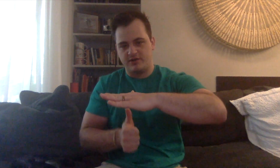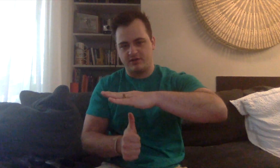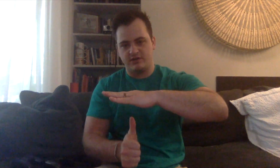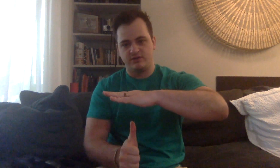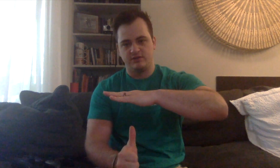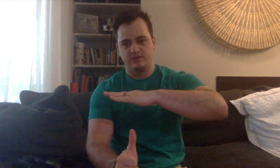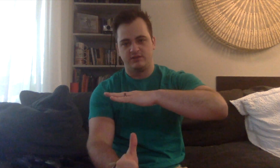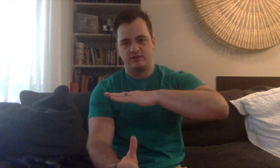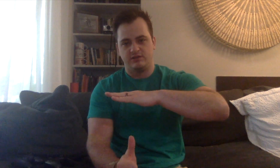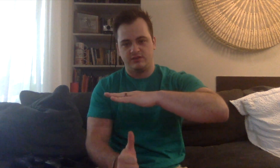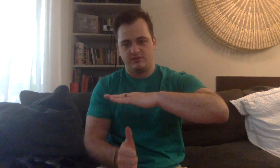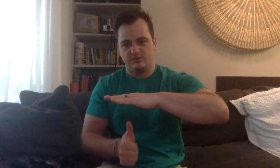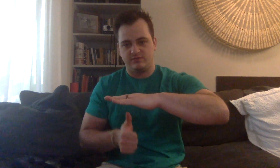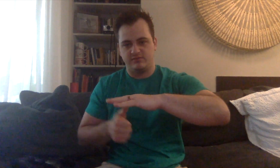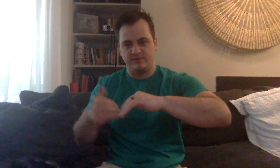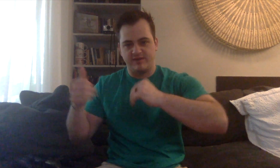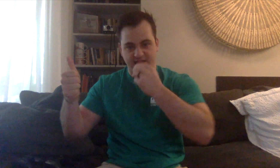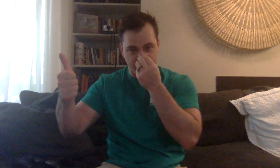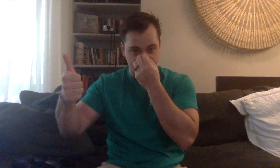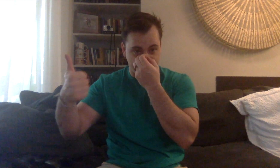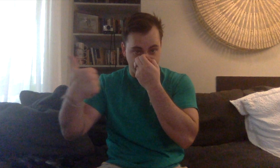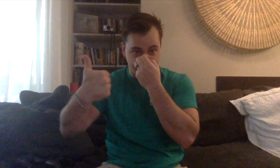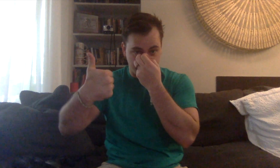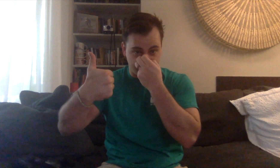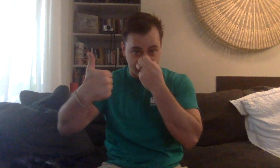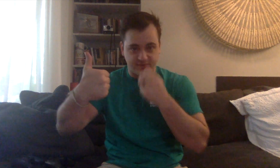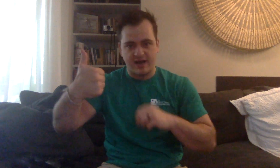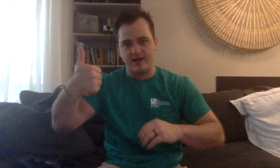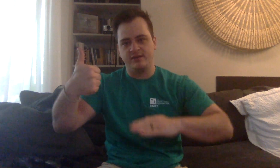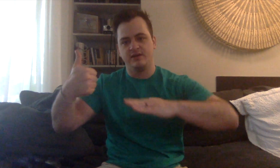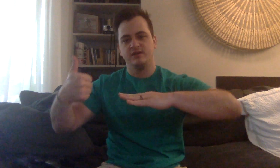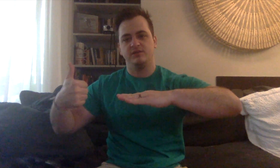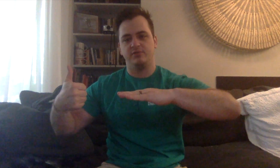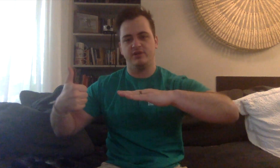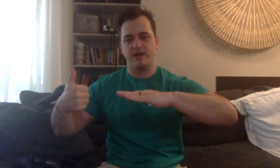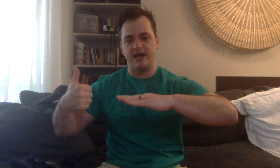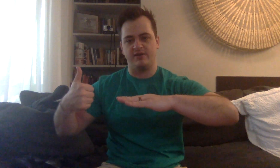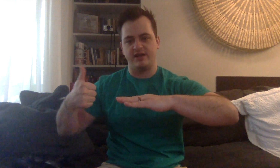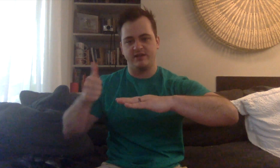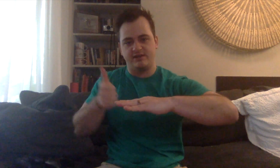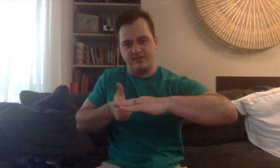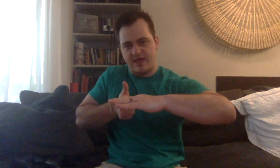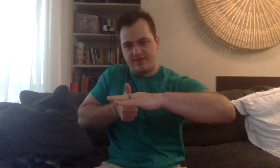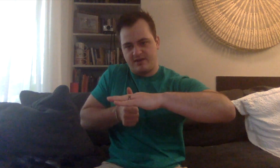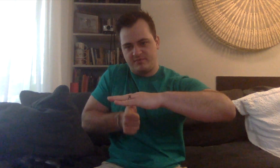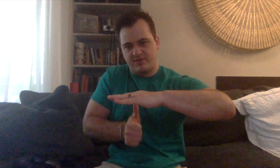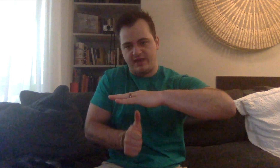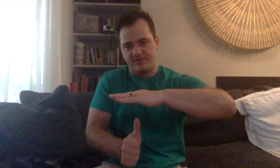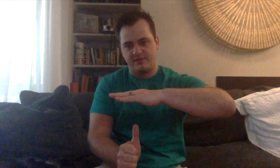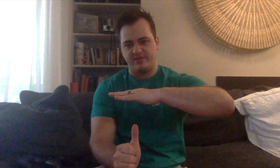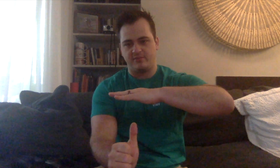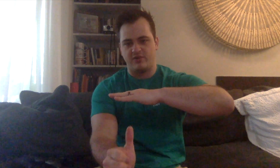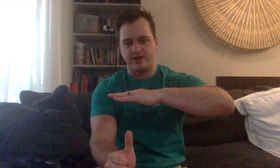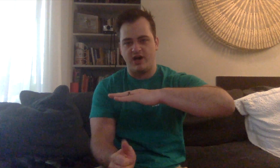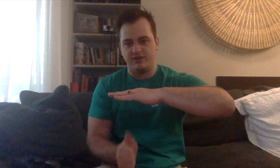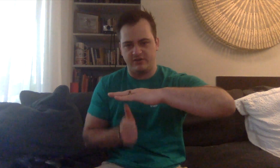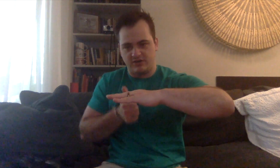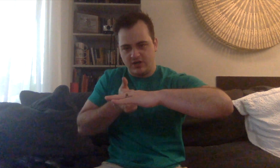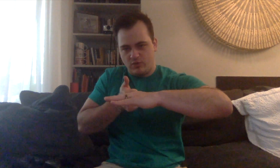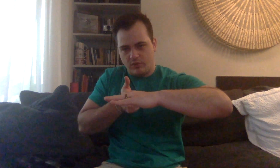Under. We've got the thumbs up sign. Putting your hand like this, and that thumbs up going under. One